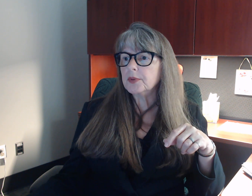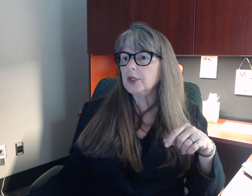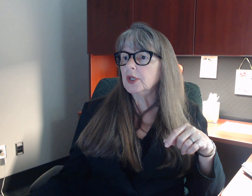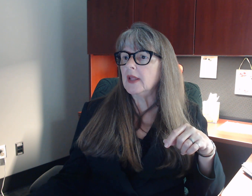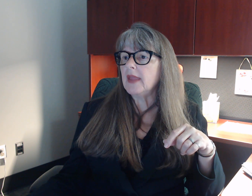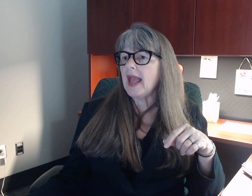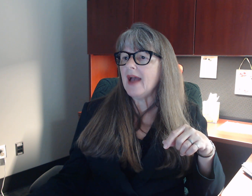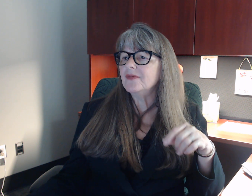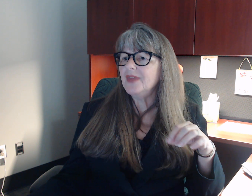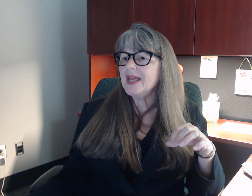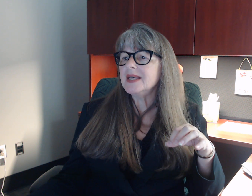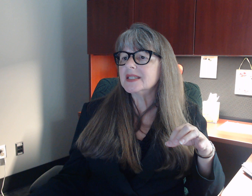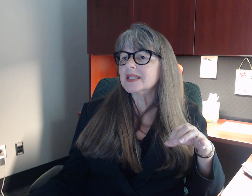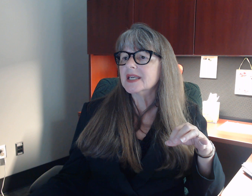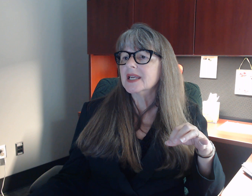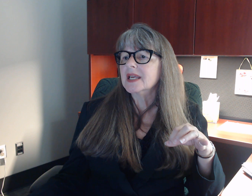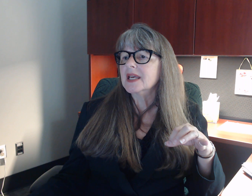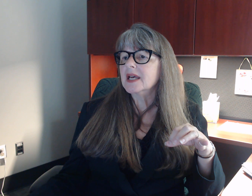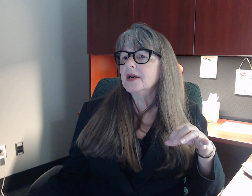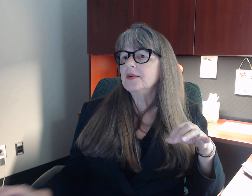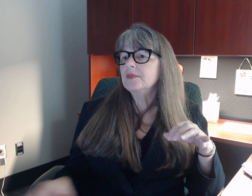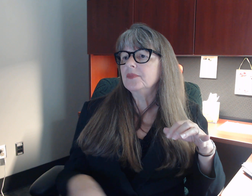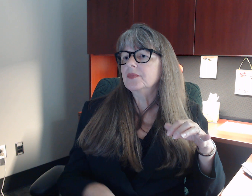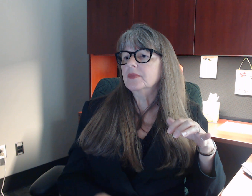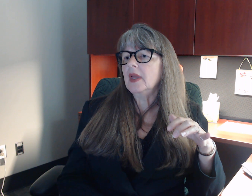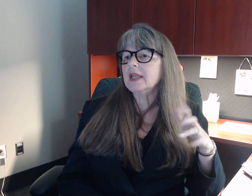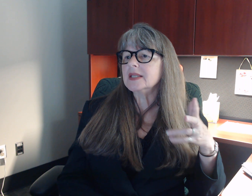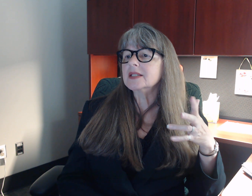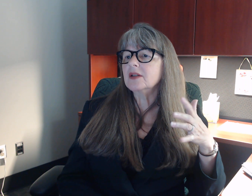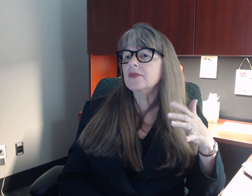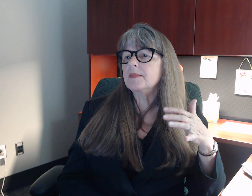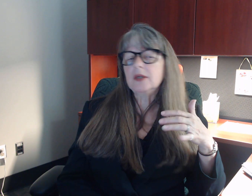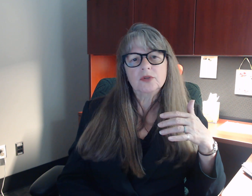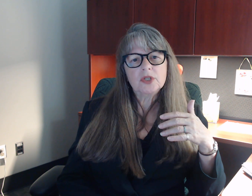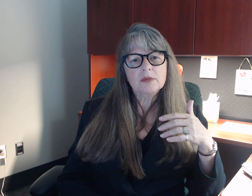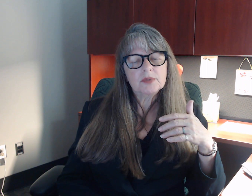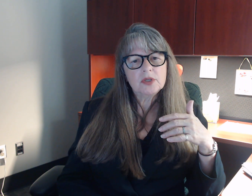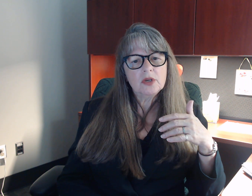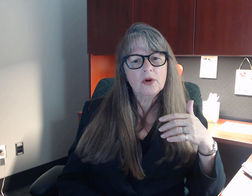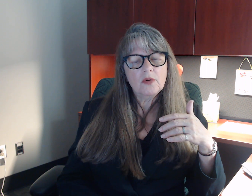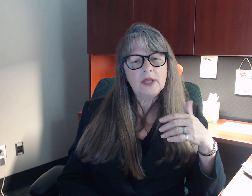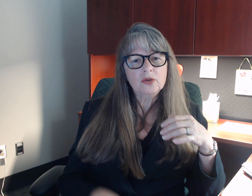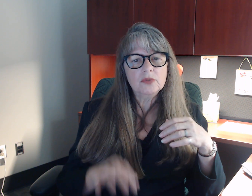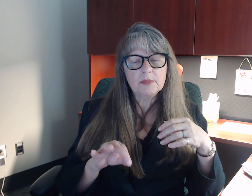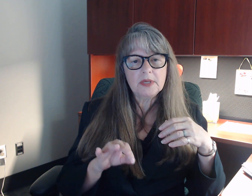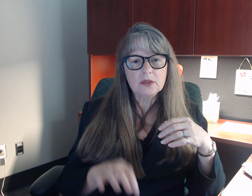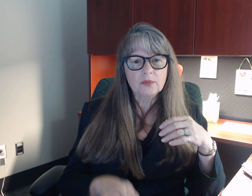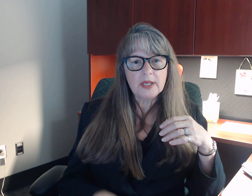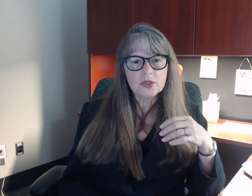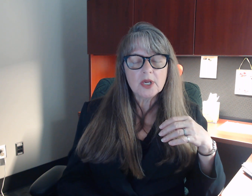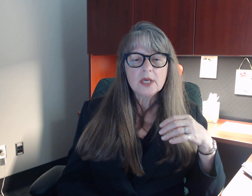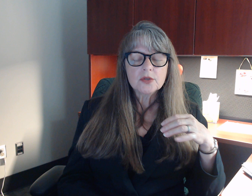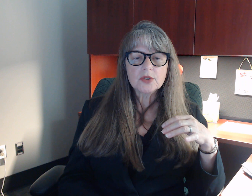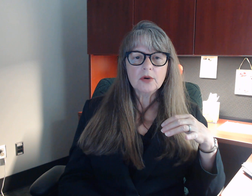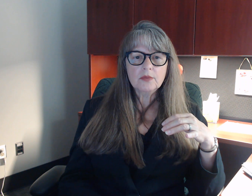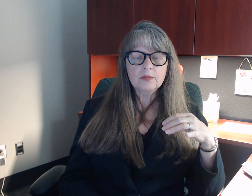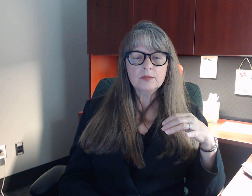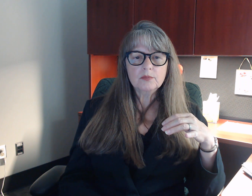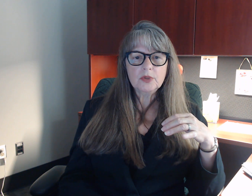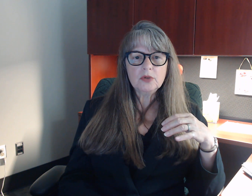good, and they have this. I guess they still have the pickle chips, and you dip it in the ranch. So when you